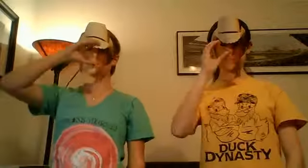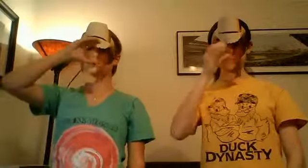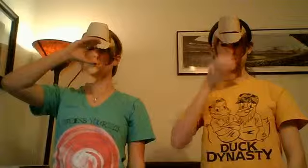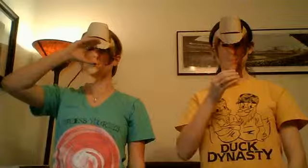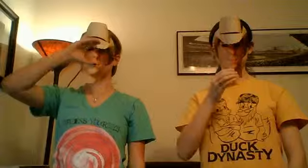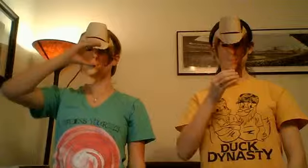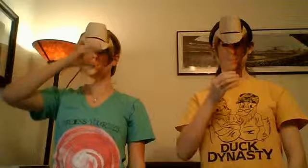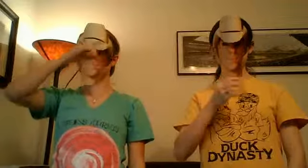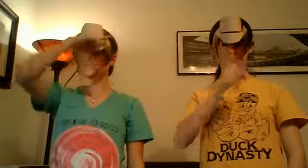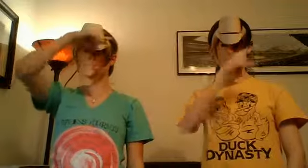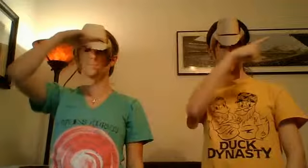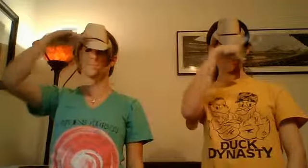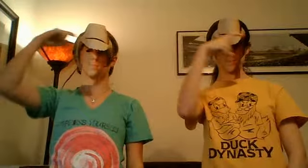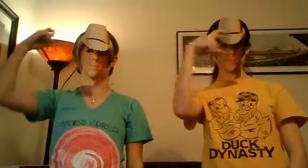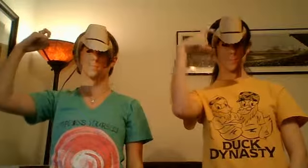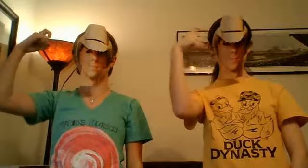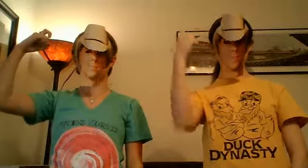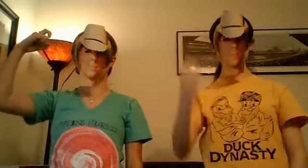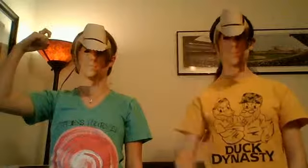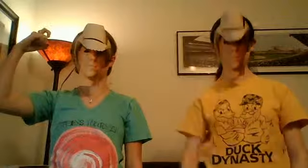of wine, it's a cup of tea.